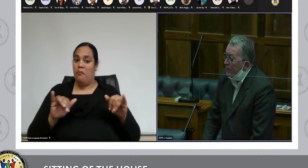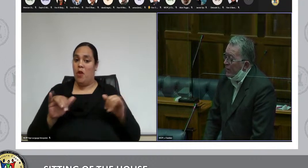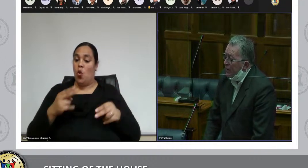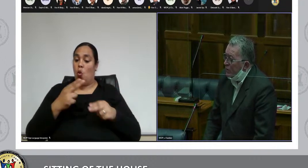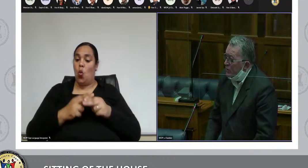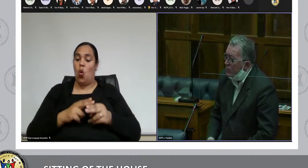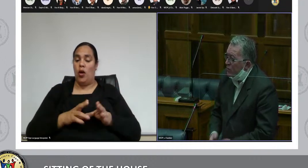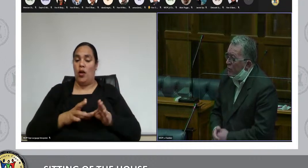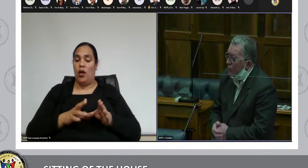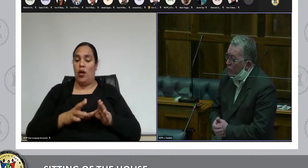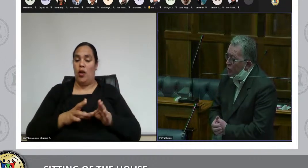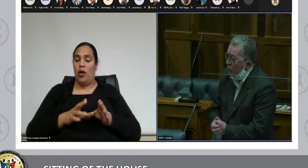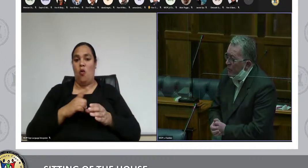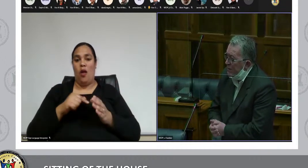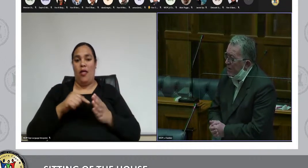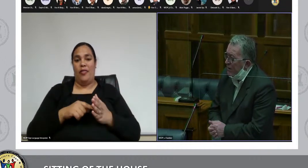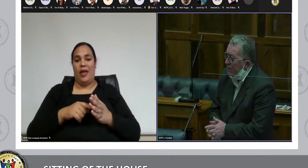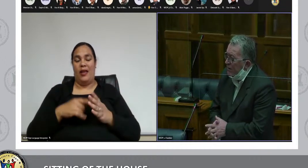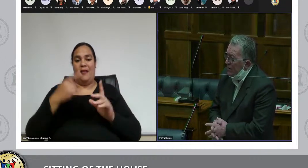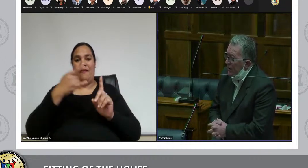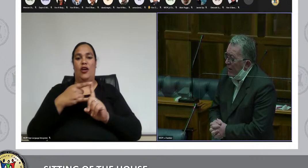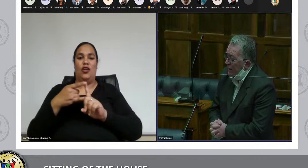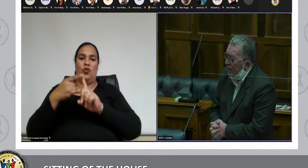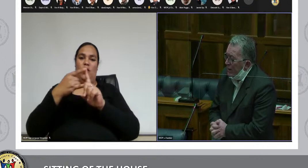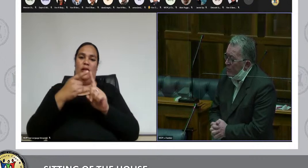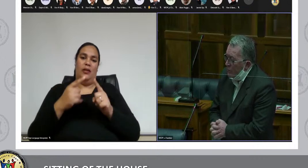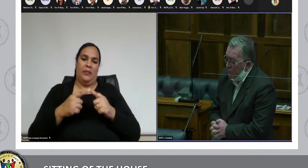quorum, because this was a virtual meeting,